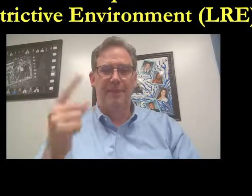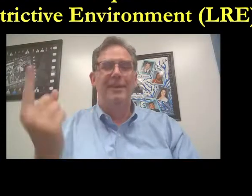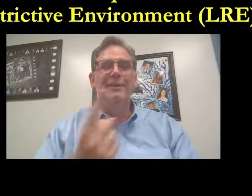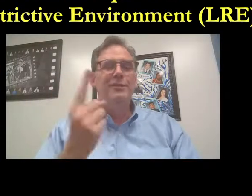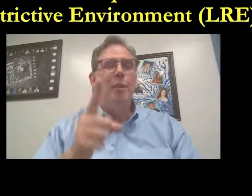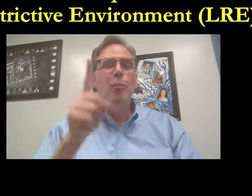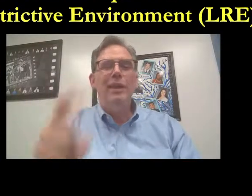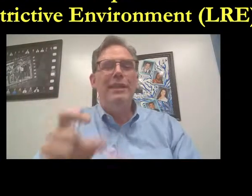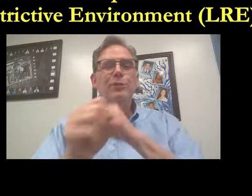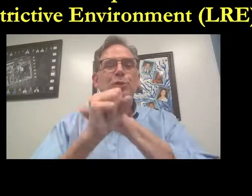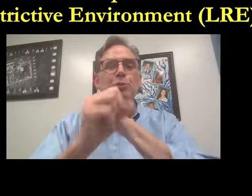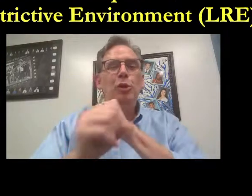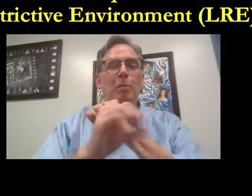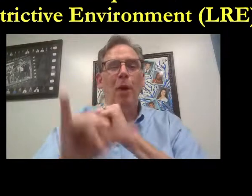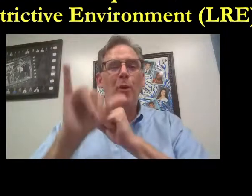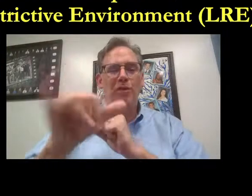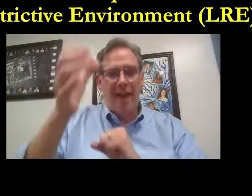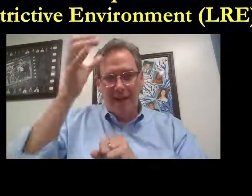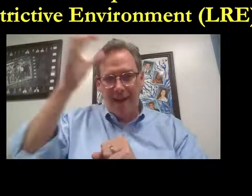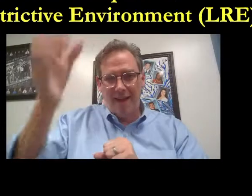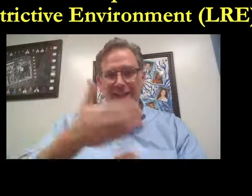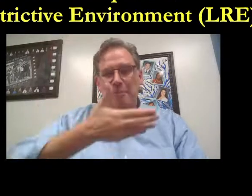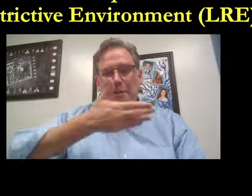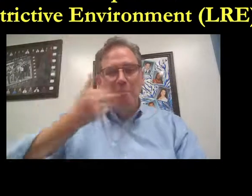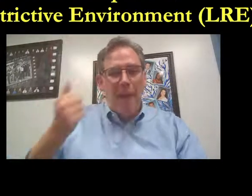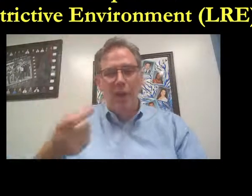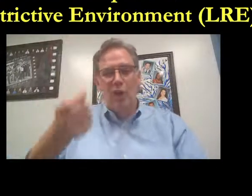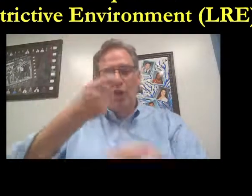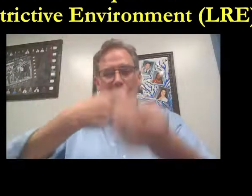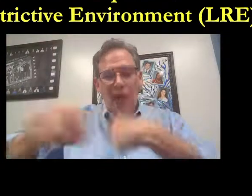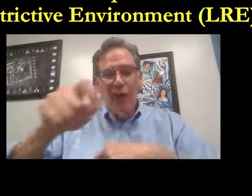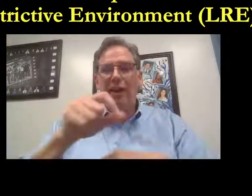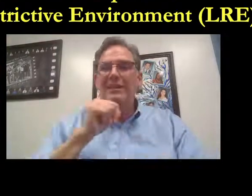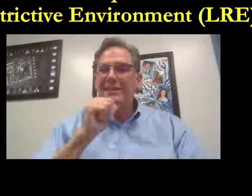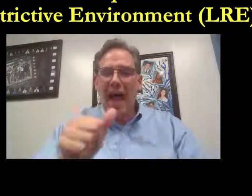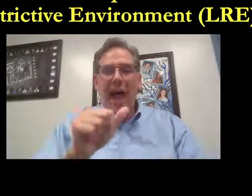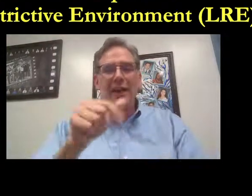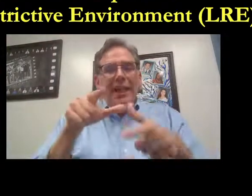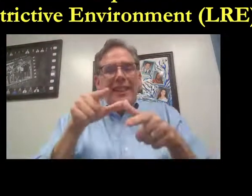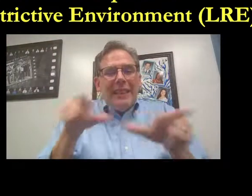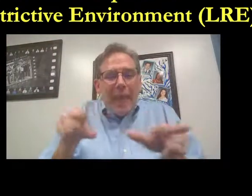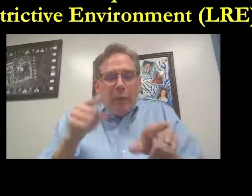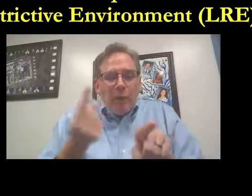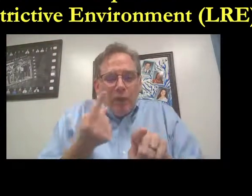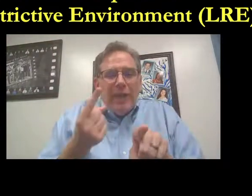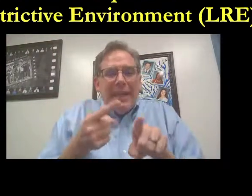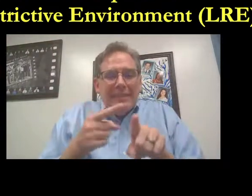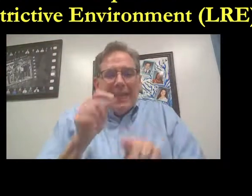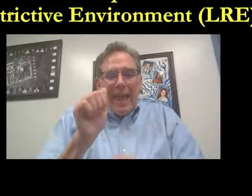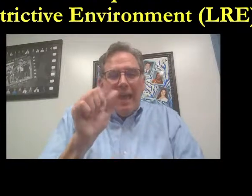So often people think that that means English. So